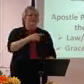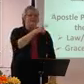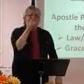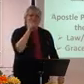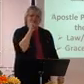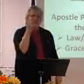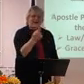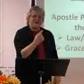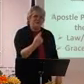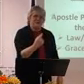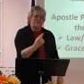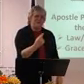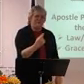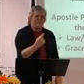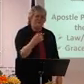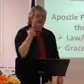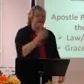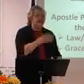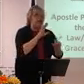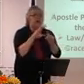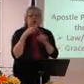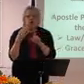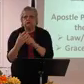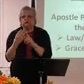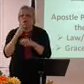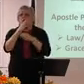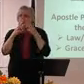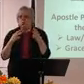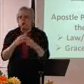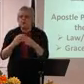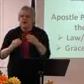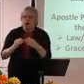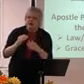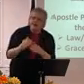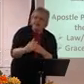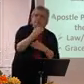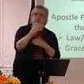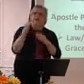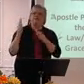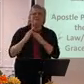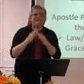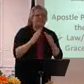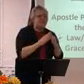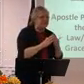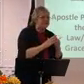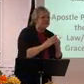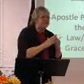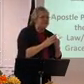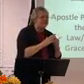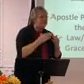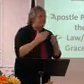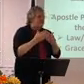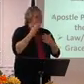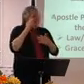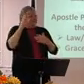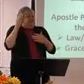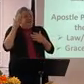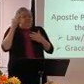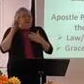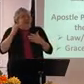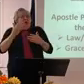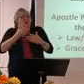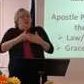alone. In our culture, in our neighborhood, in this city, it may seem like we're